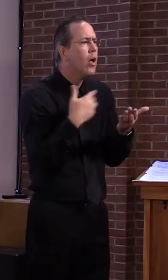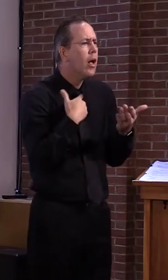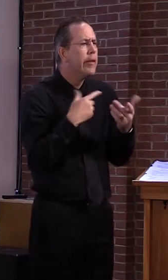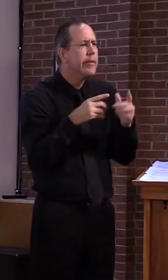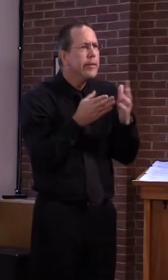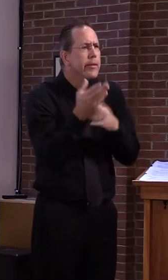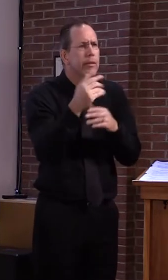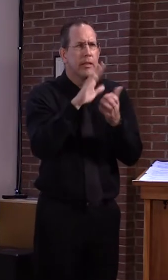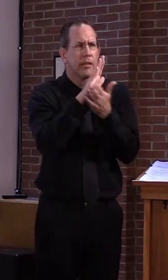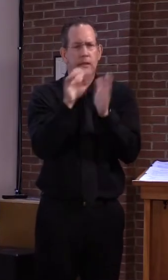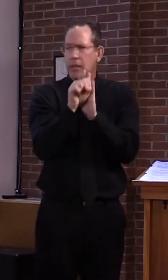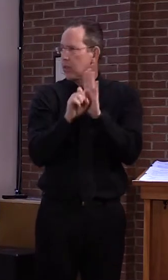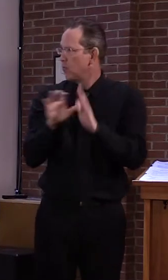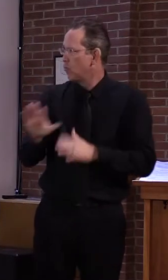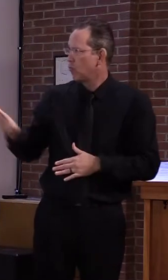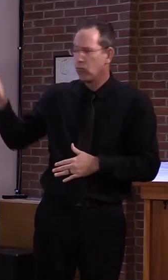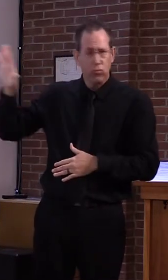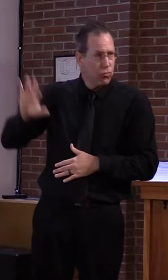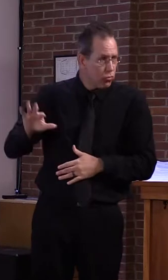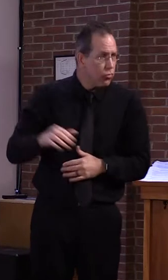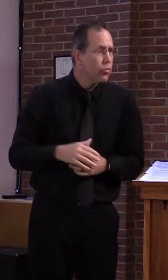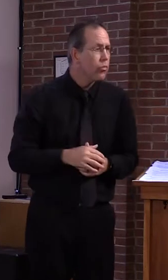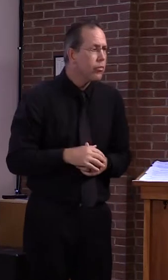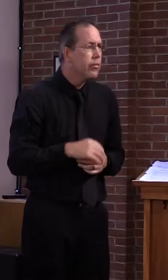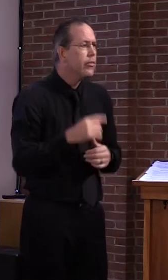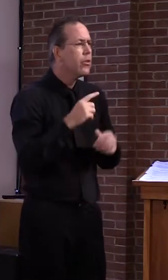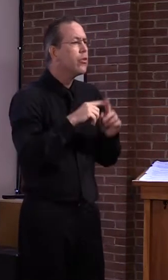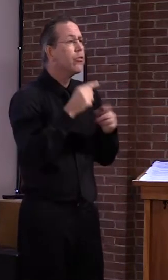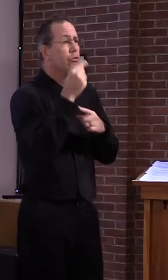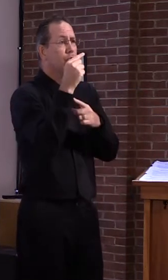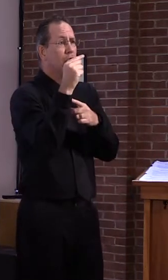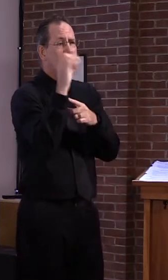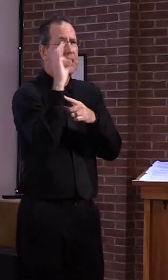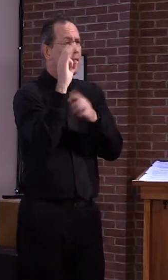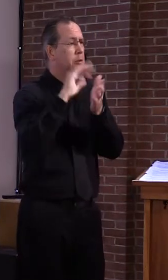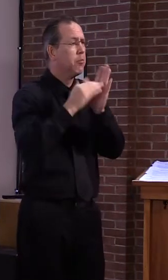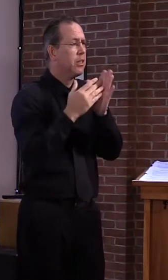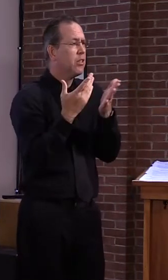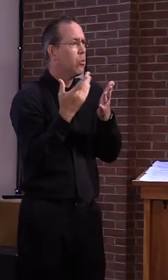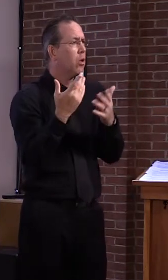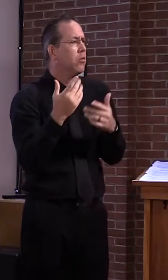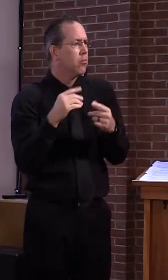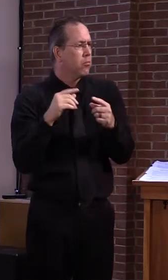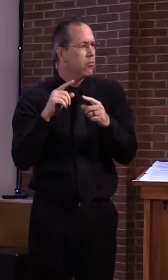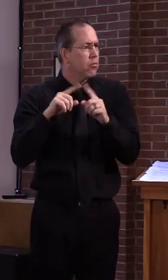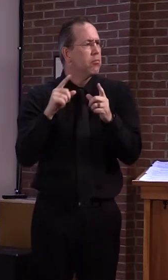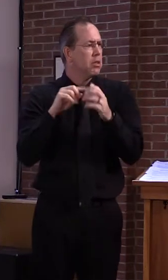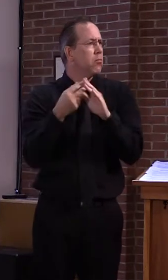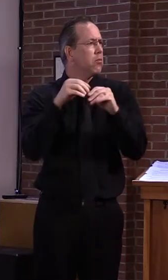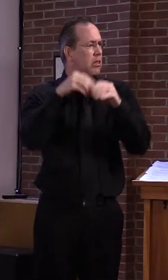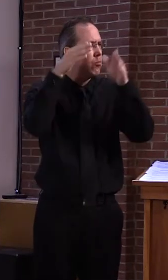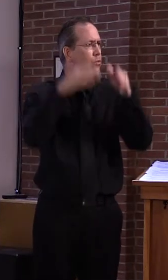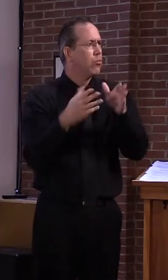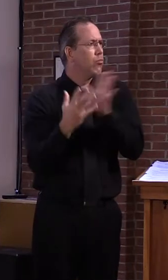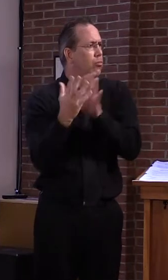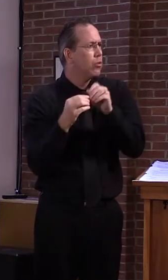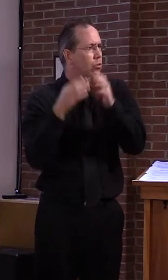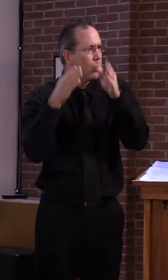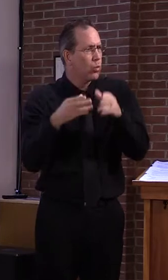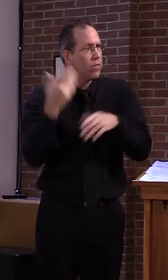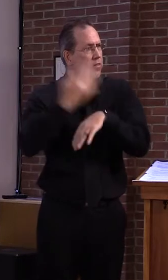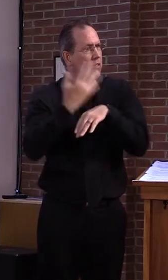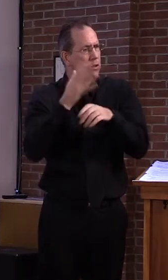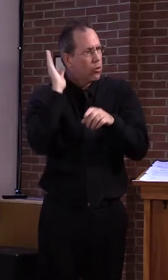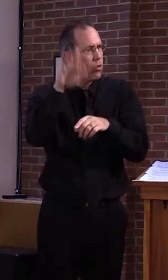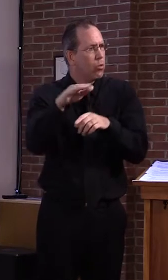plans for that area. You will note that green means school is in person 5 days a week. Yellow is hybrid